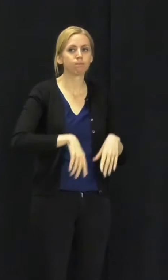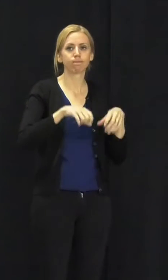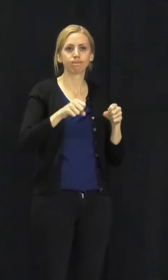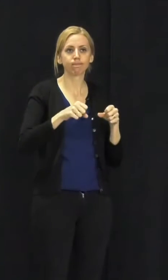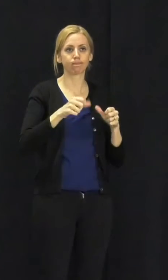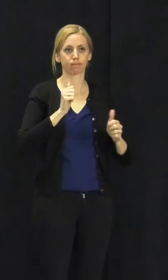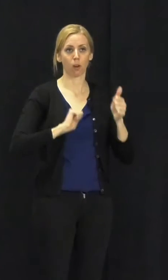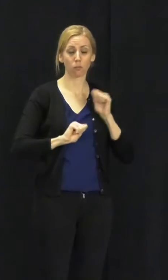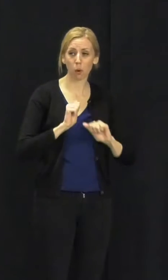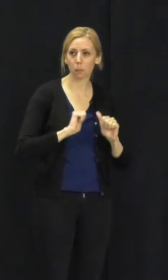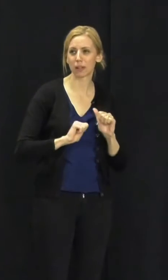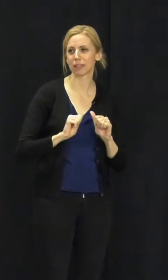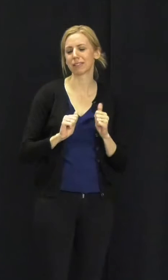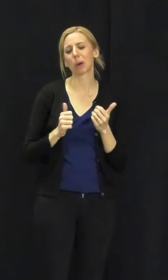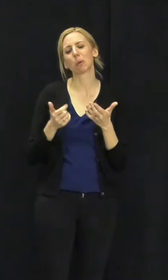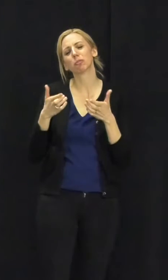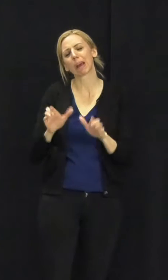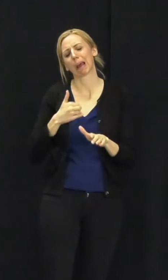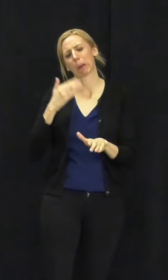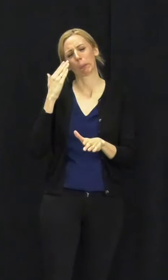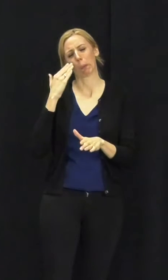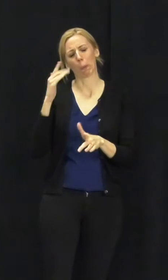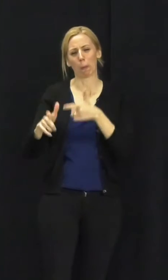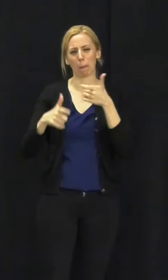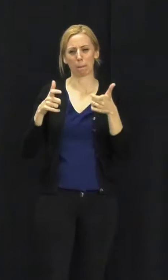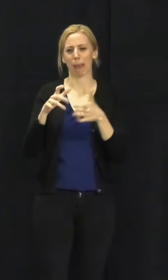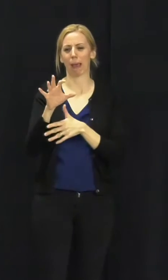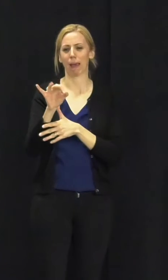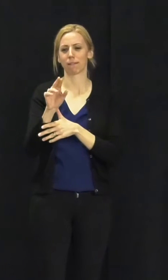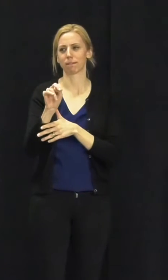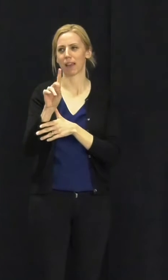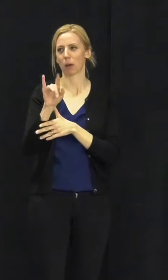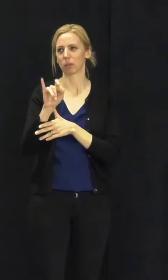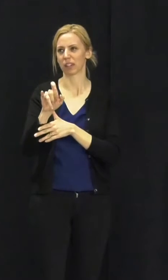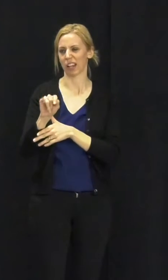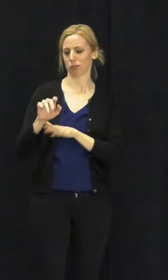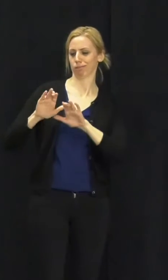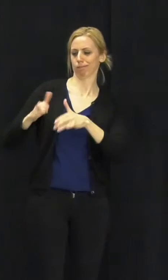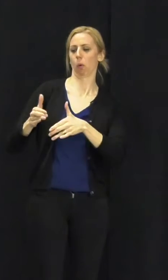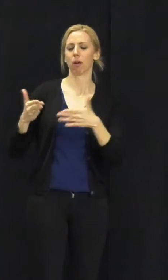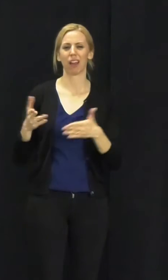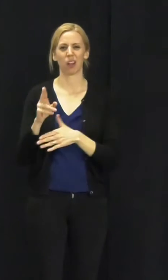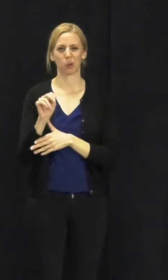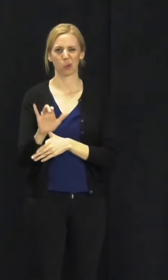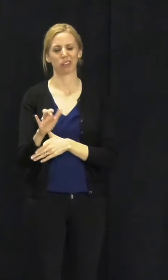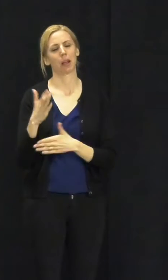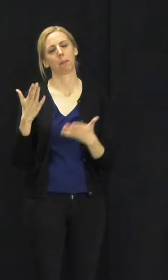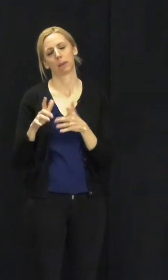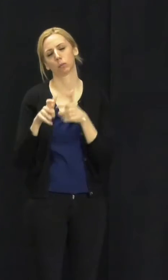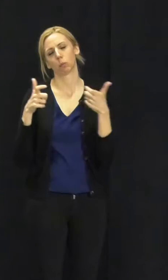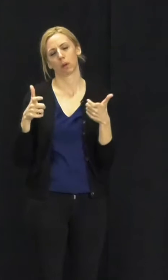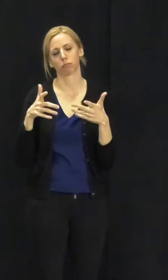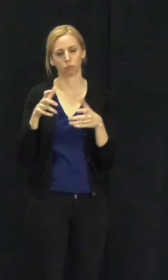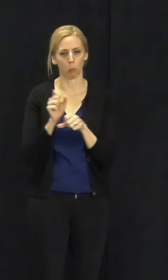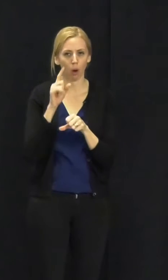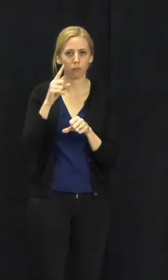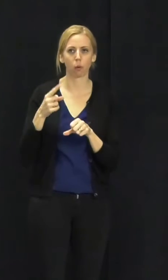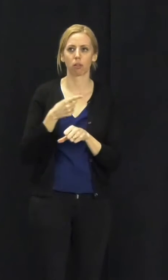than half. And those folks in Kansas, I looked this up yesterday, those folks in Kansas, their state arts council has